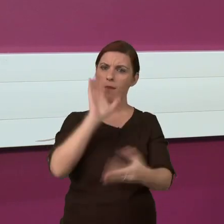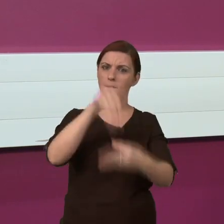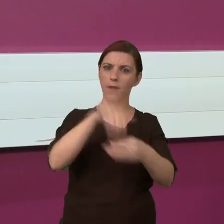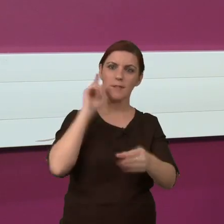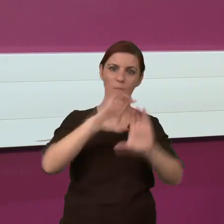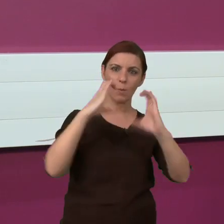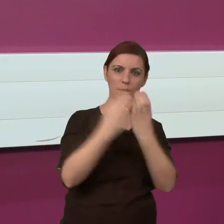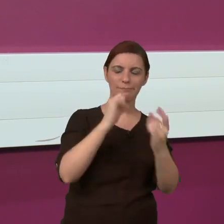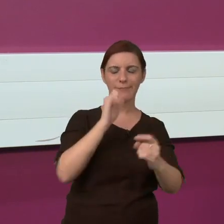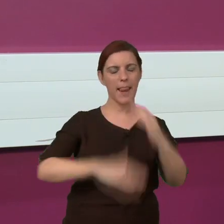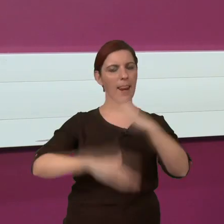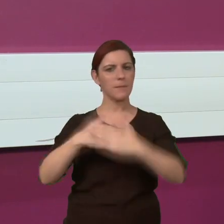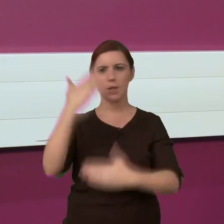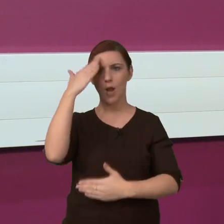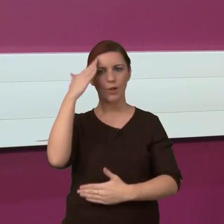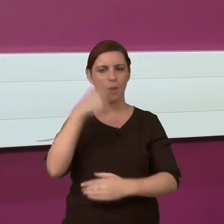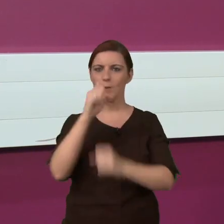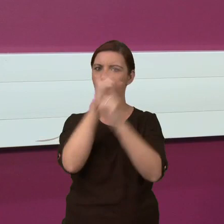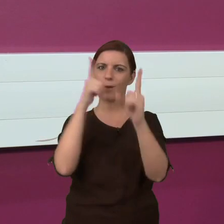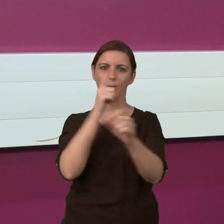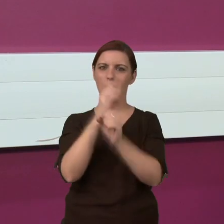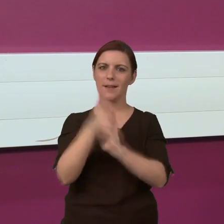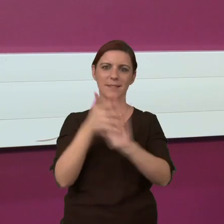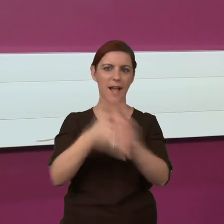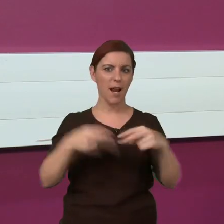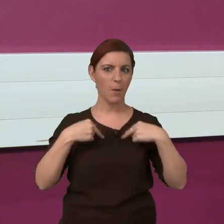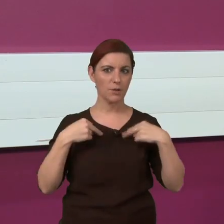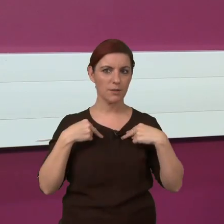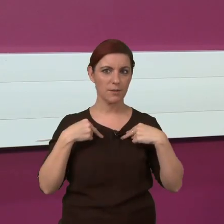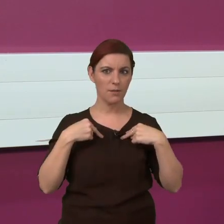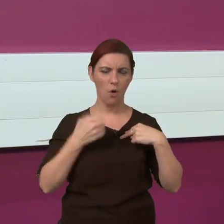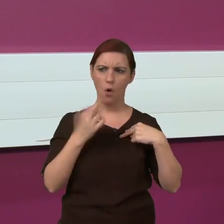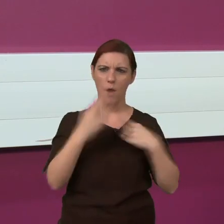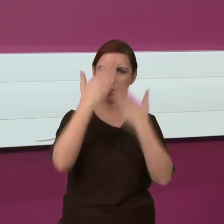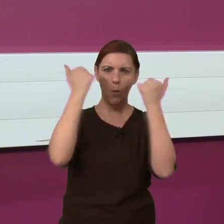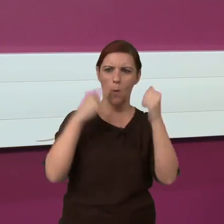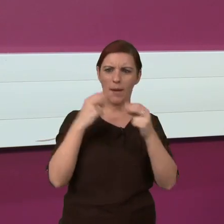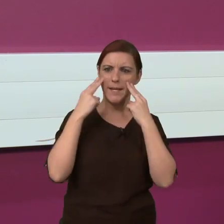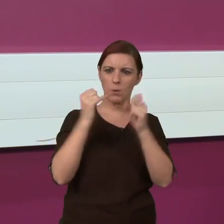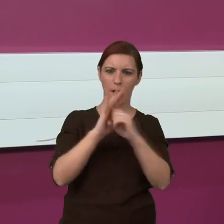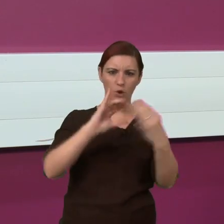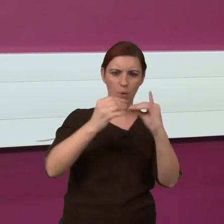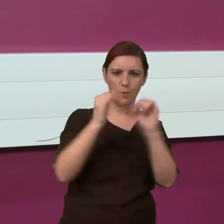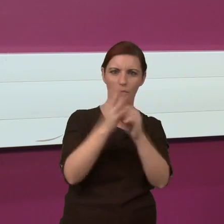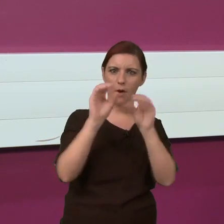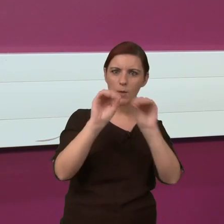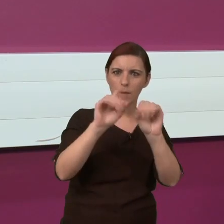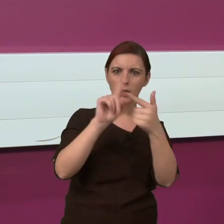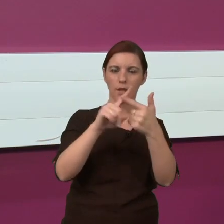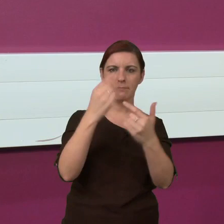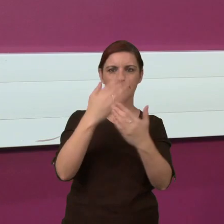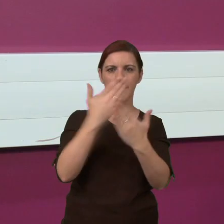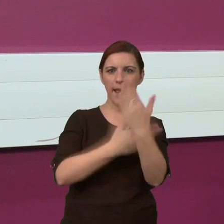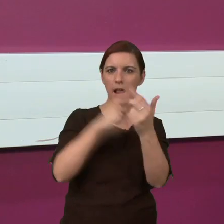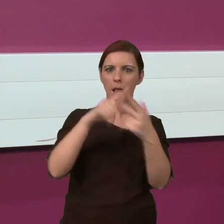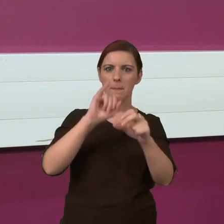people outside the deaf community have little knowledge of sign language. As such, an interpreter is needed for everything from